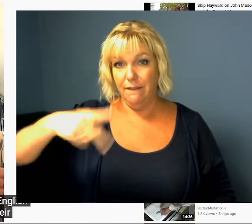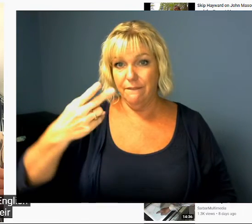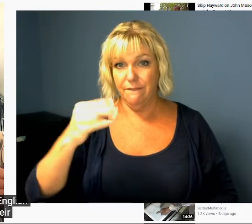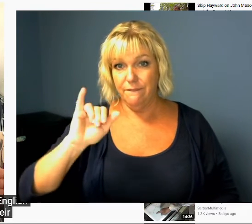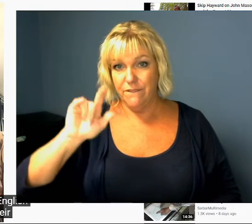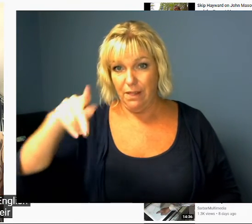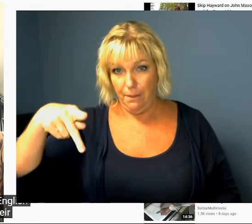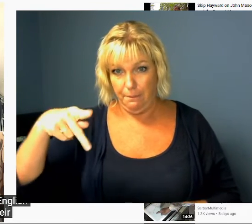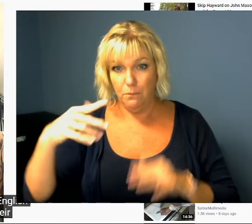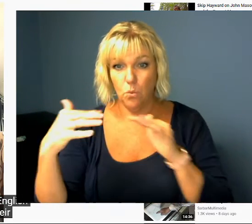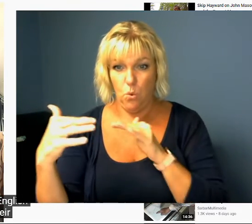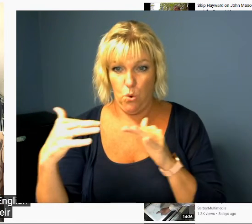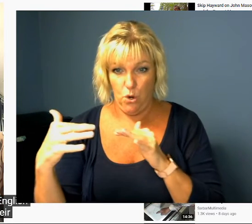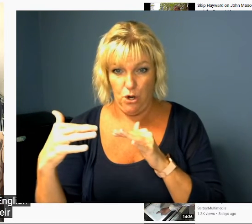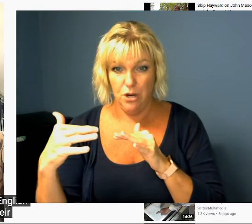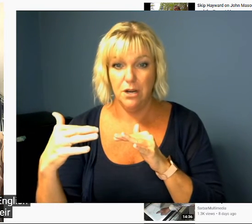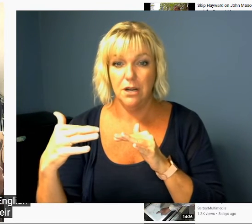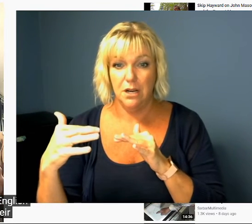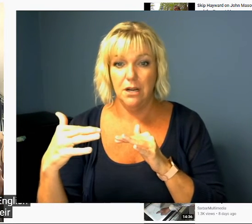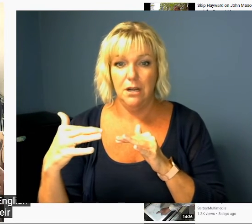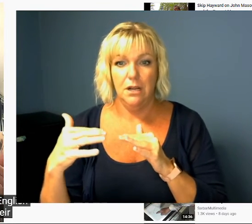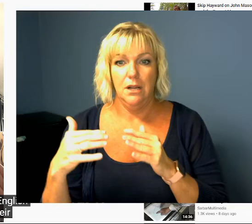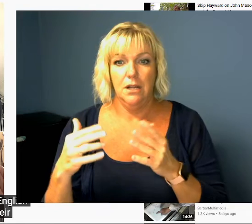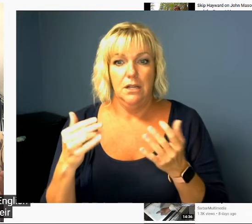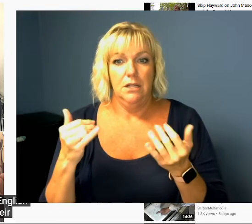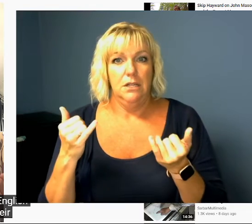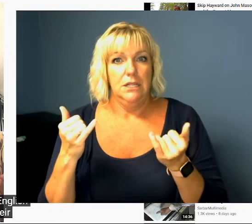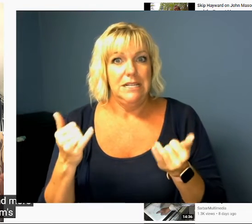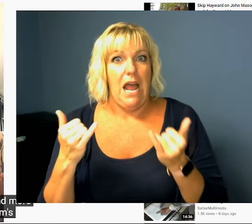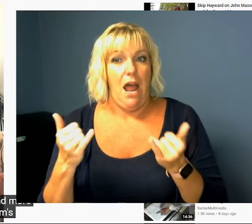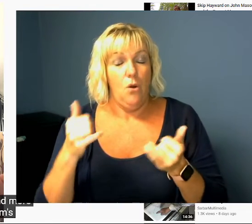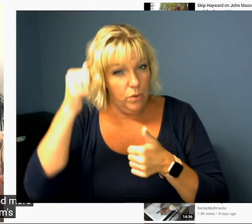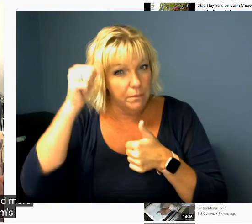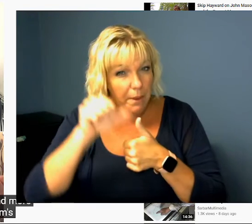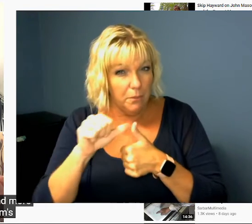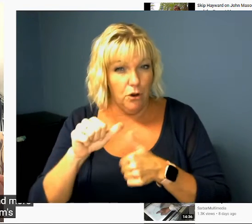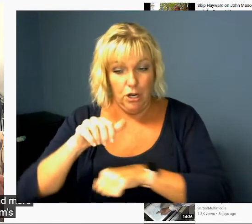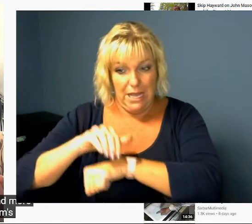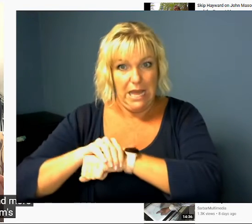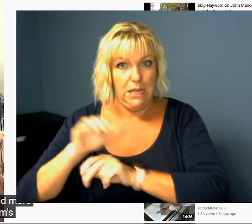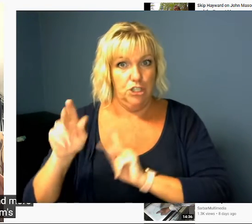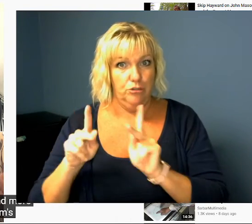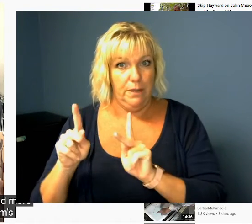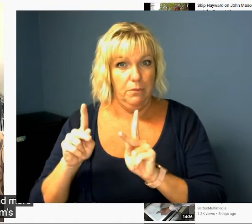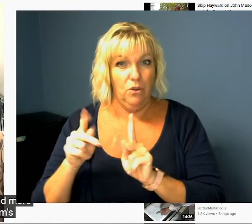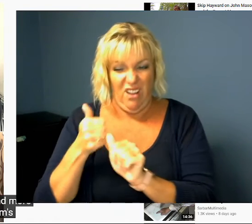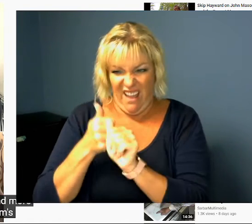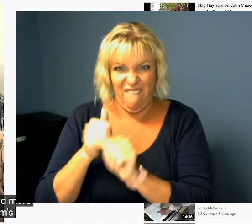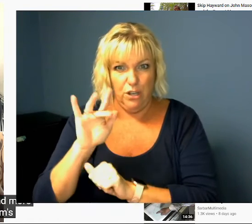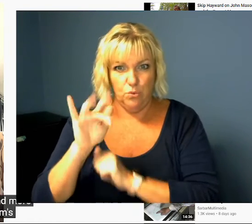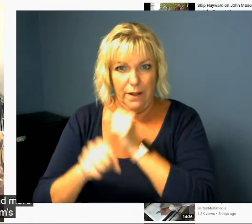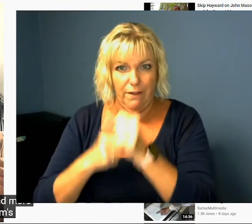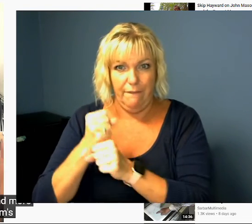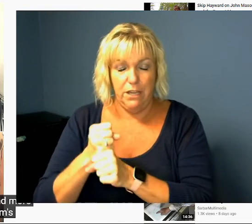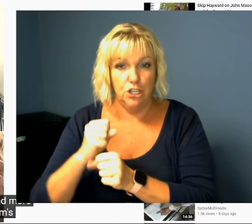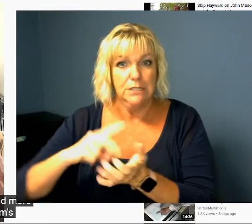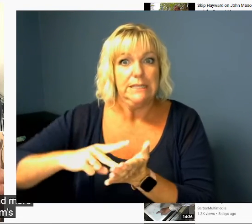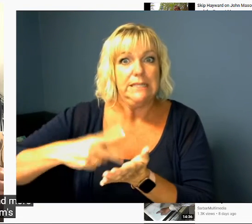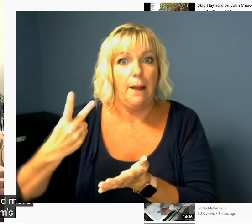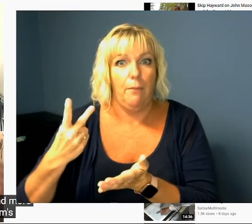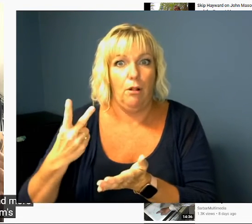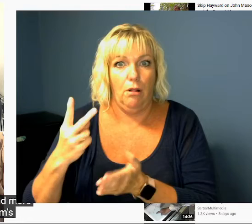from the Pequot, more and more English, remember they're doubling their population every 25 years, more and more English will